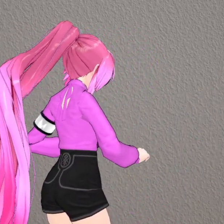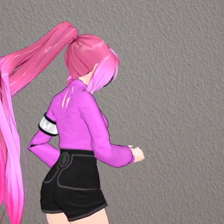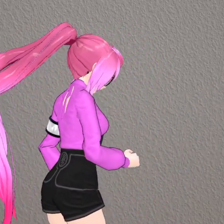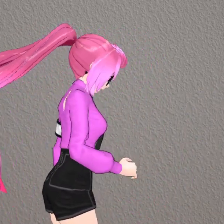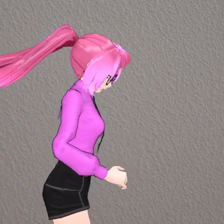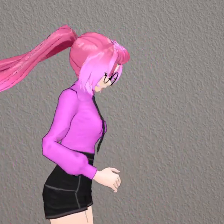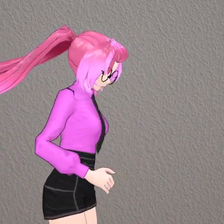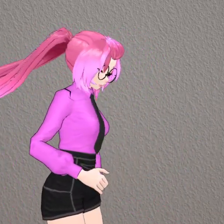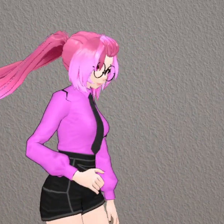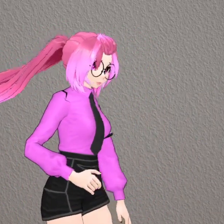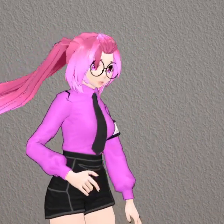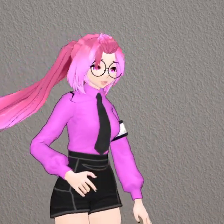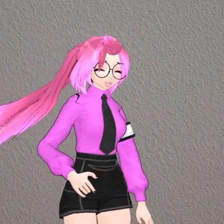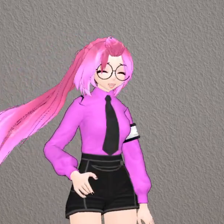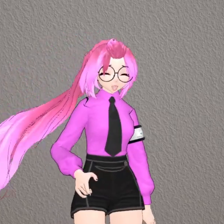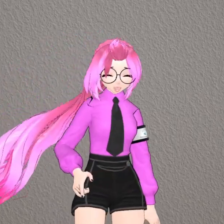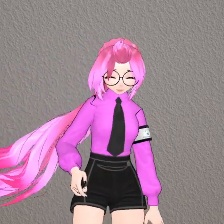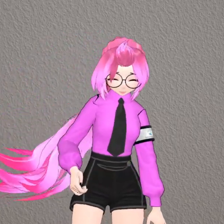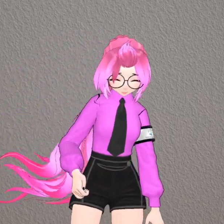I am lagging.